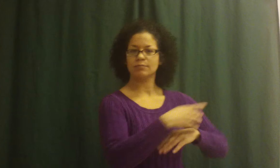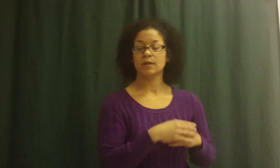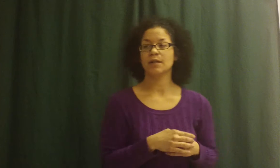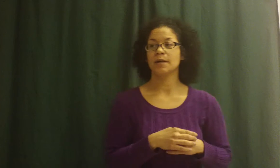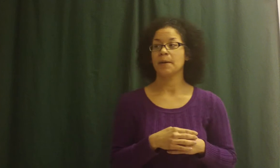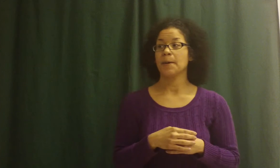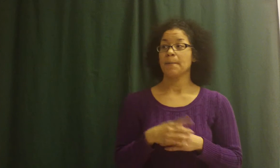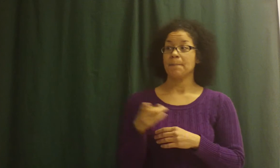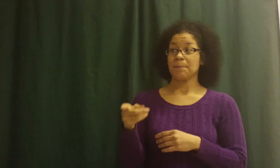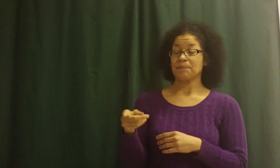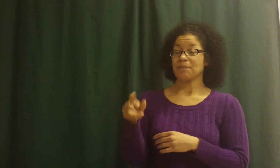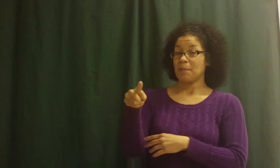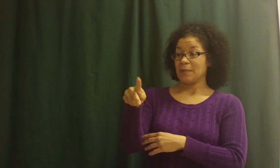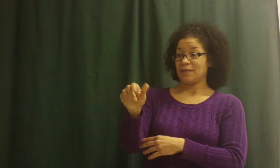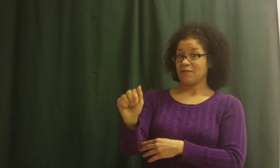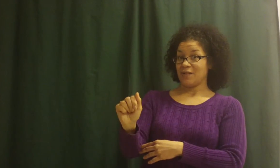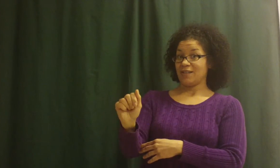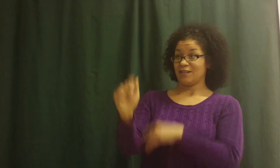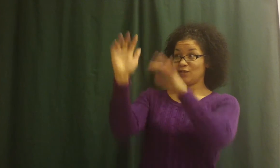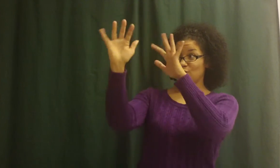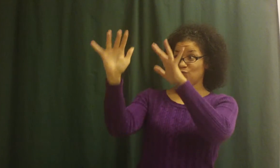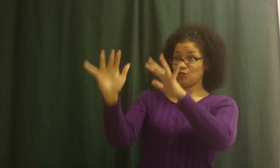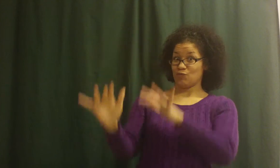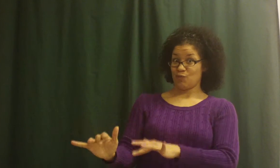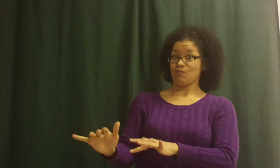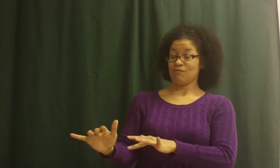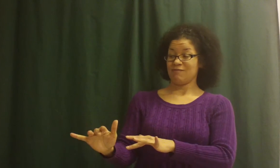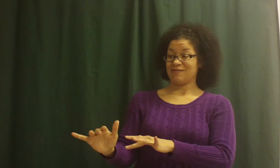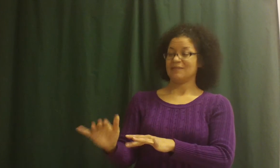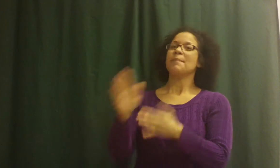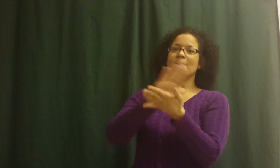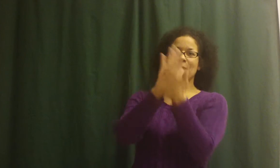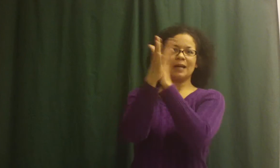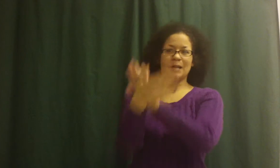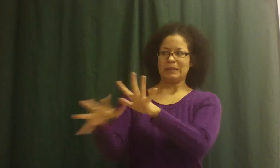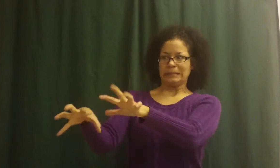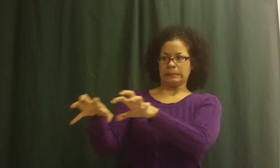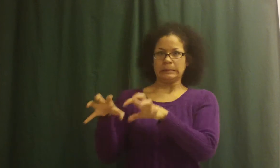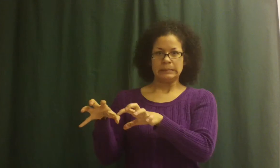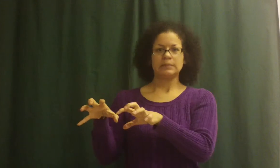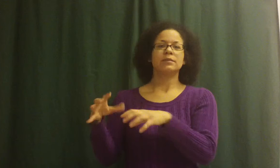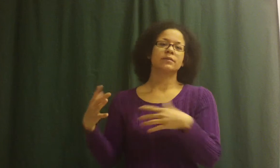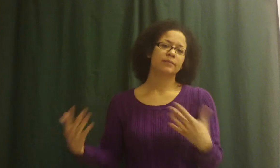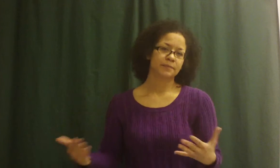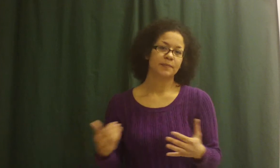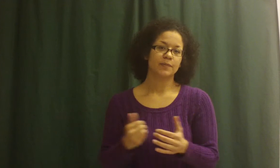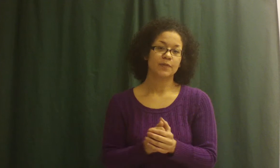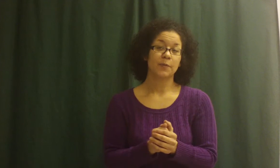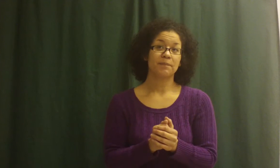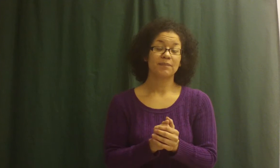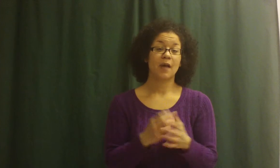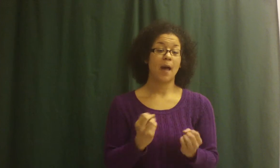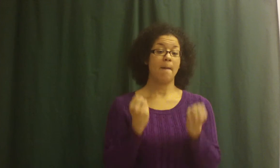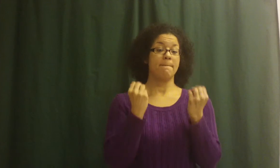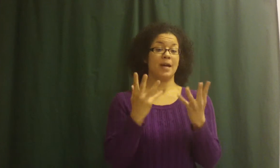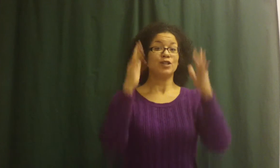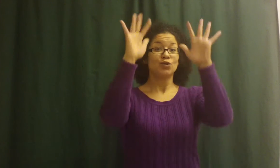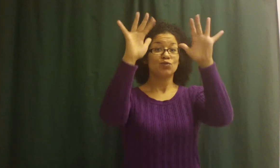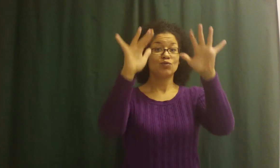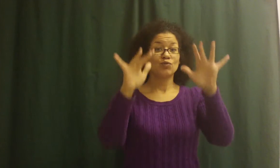when the temperature drops, it can freeze and become very icy. So quantity of snow is different and can